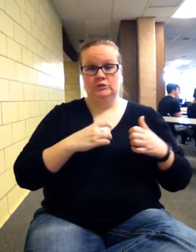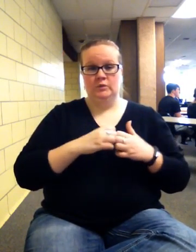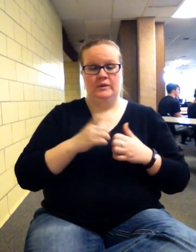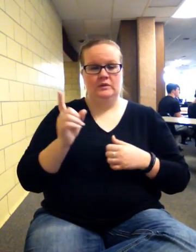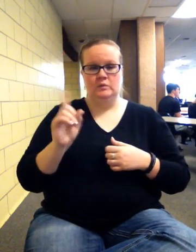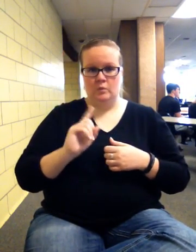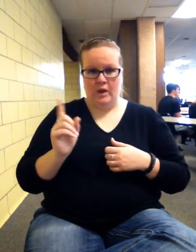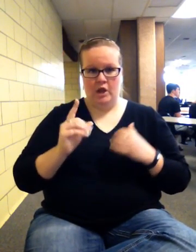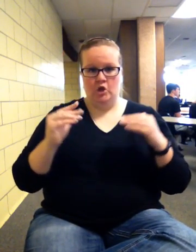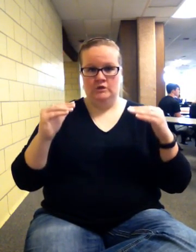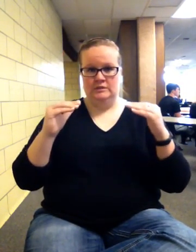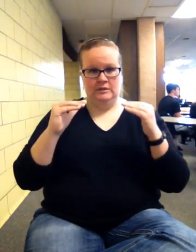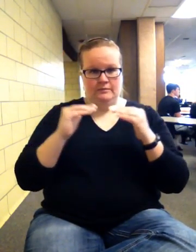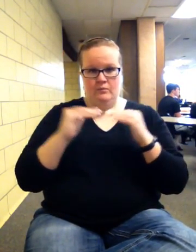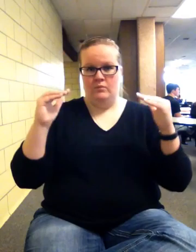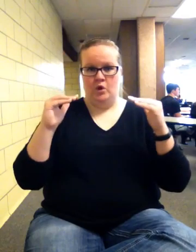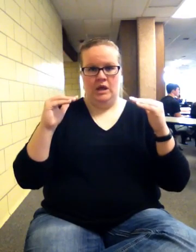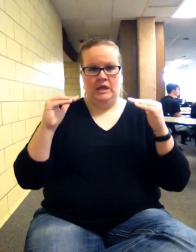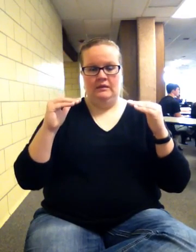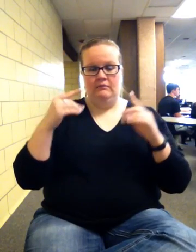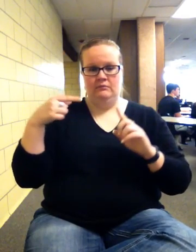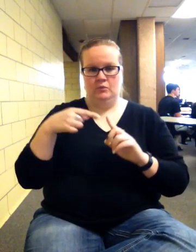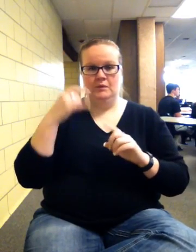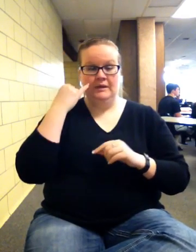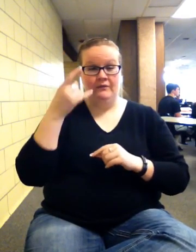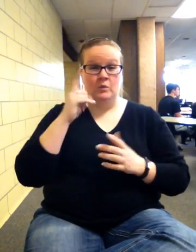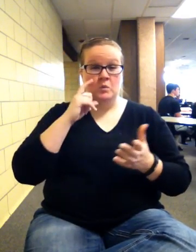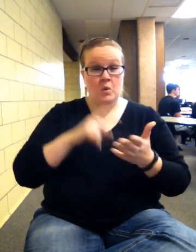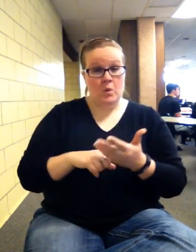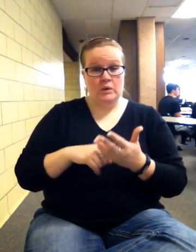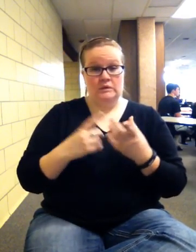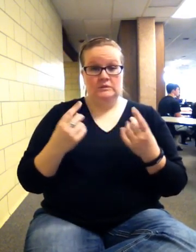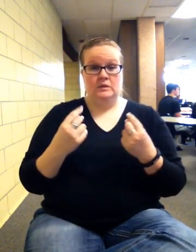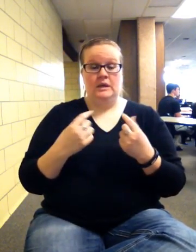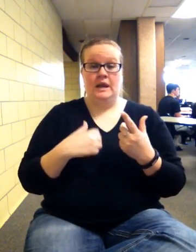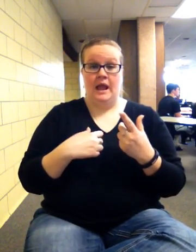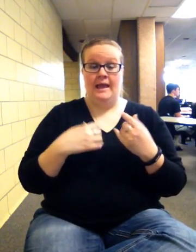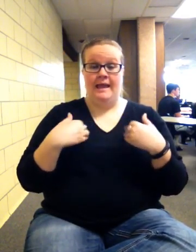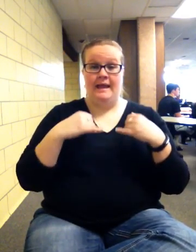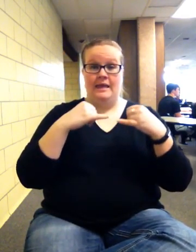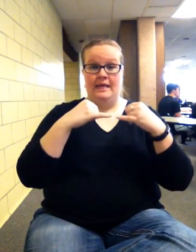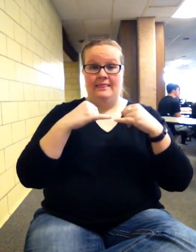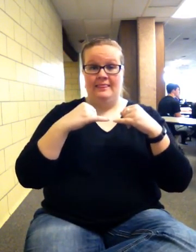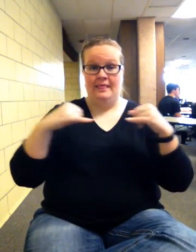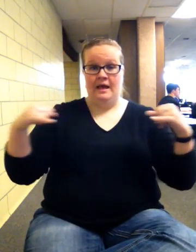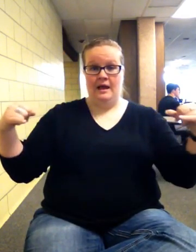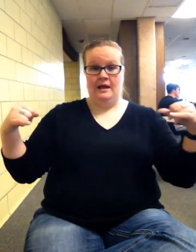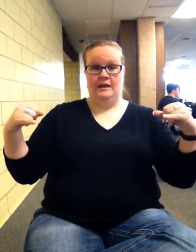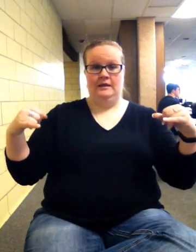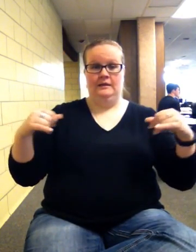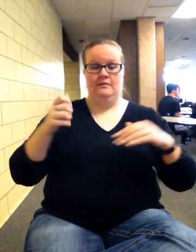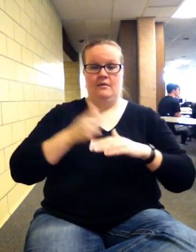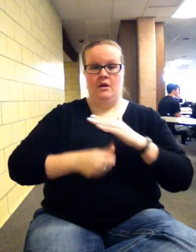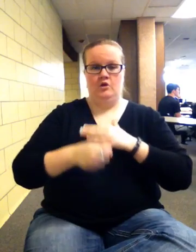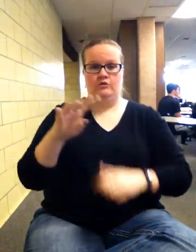When do I break even? So if you notice, what I did was I drew a line under the fourth year. Because it